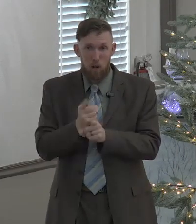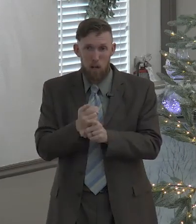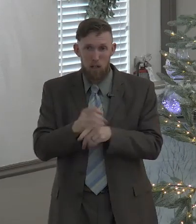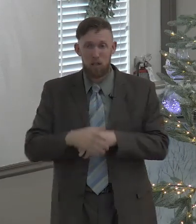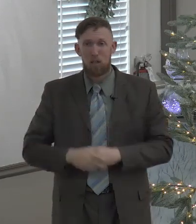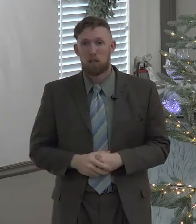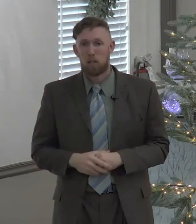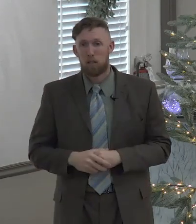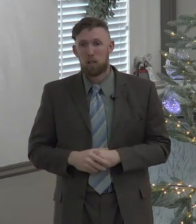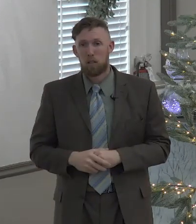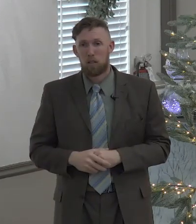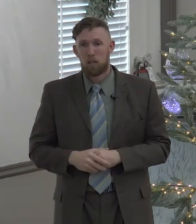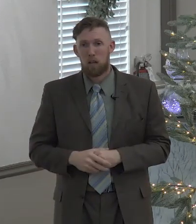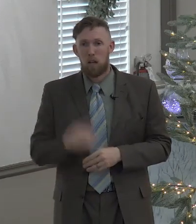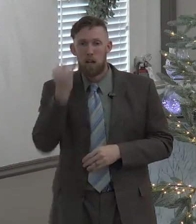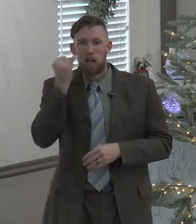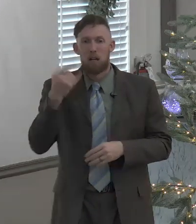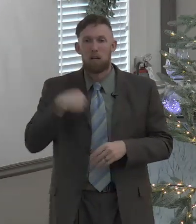can't they?